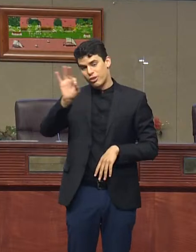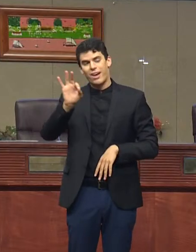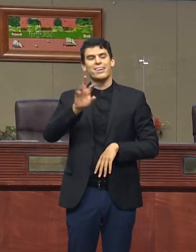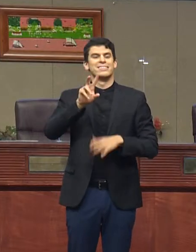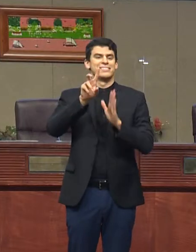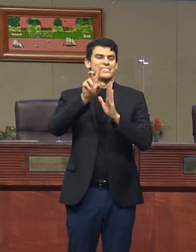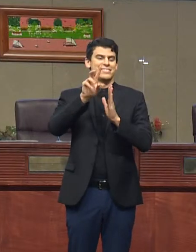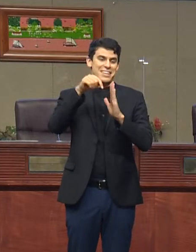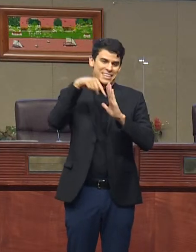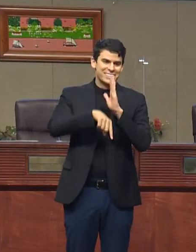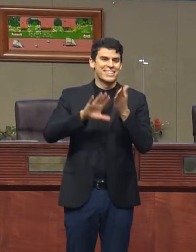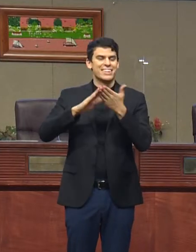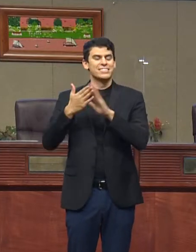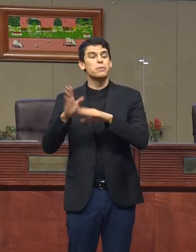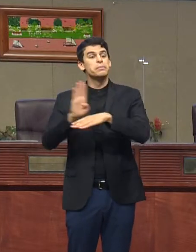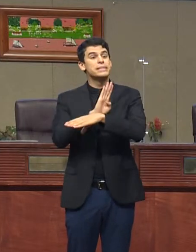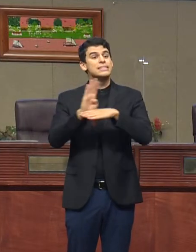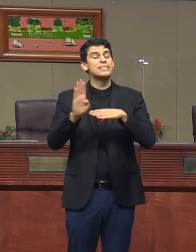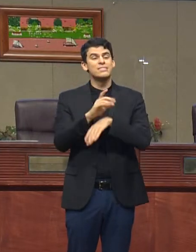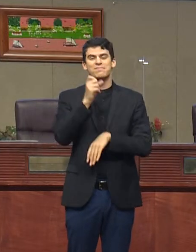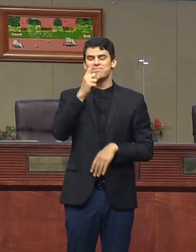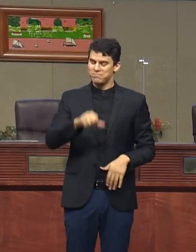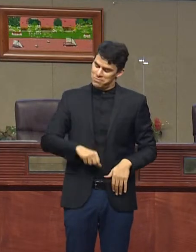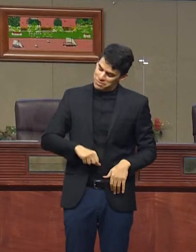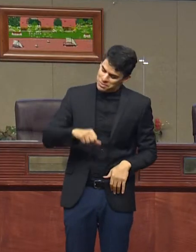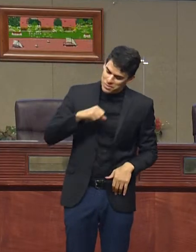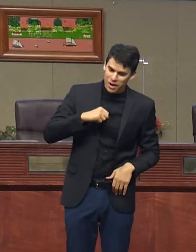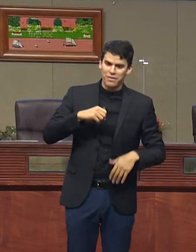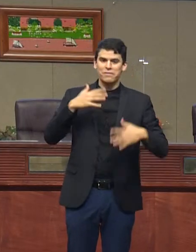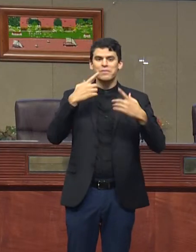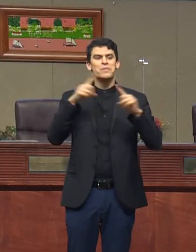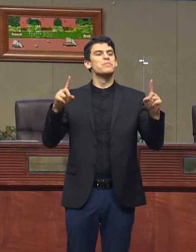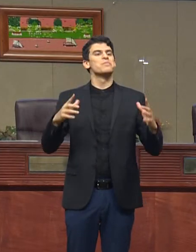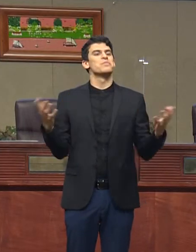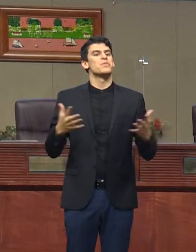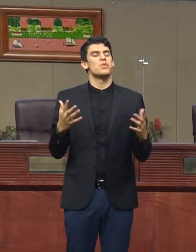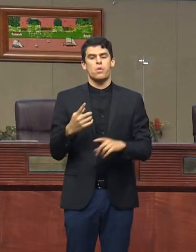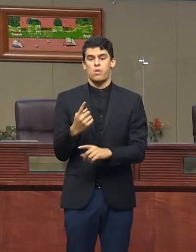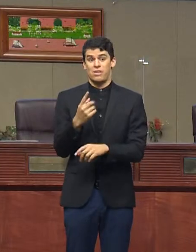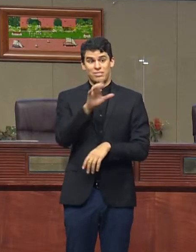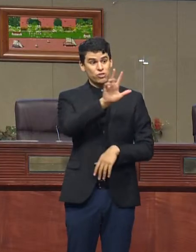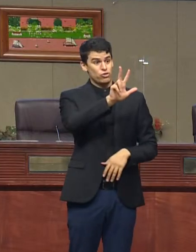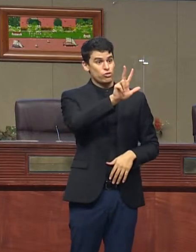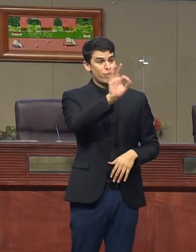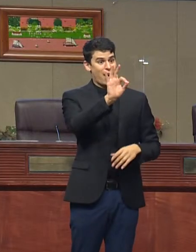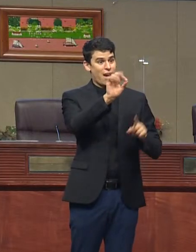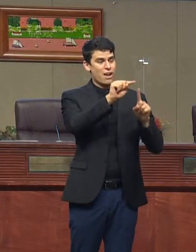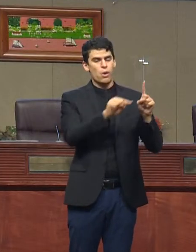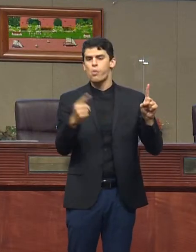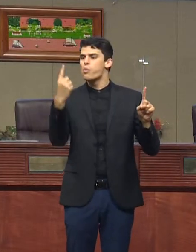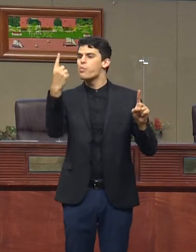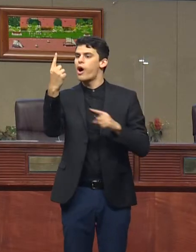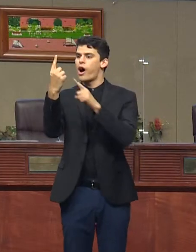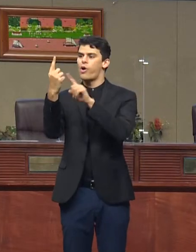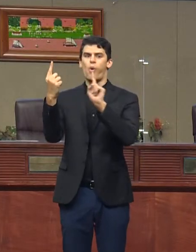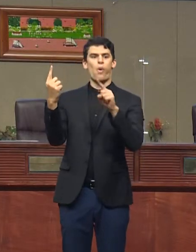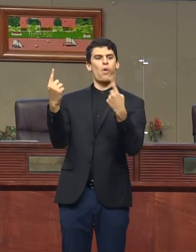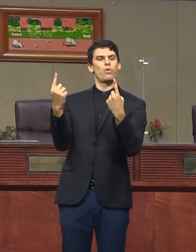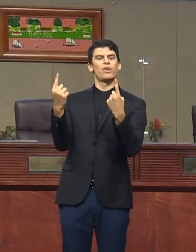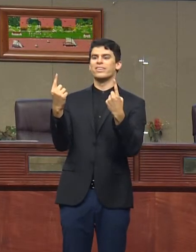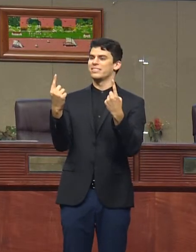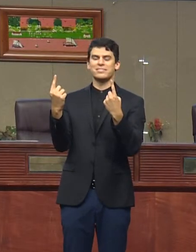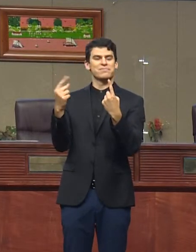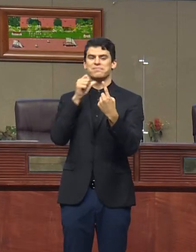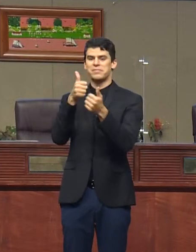I'm proud to report that only one location was found to be out of compliance